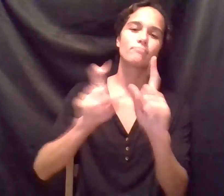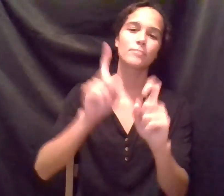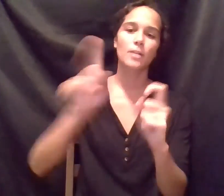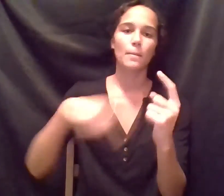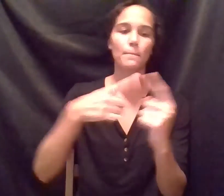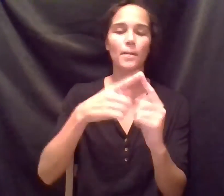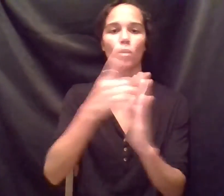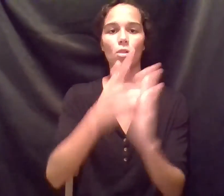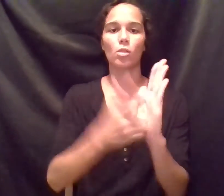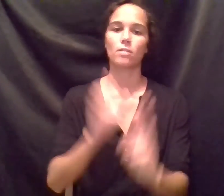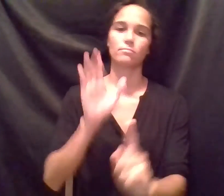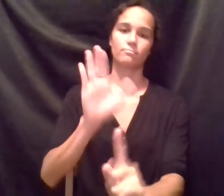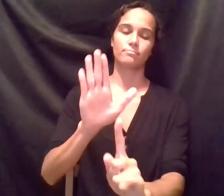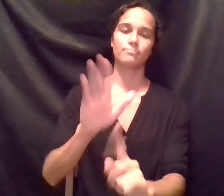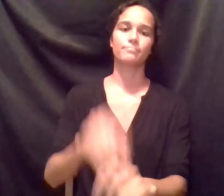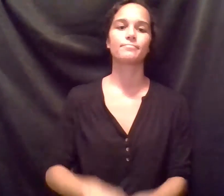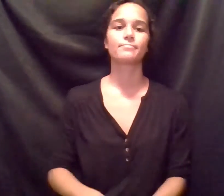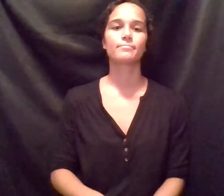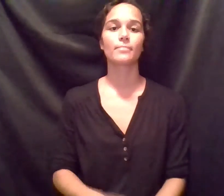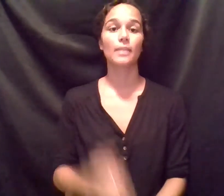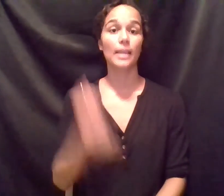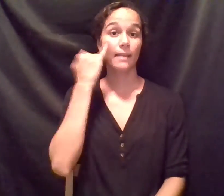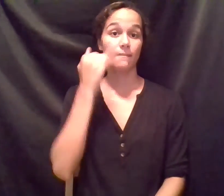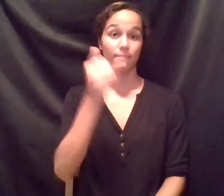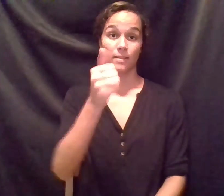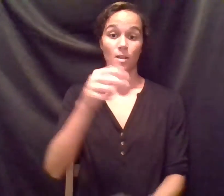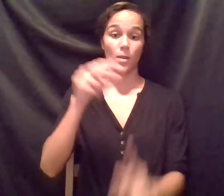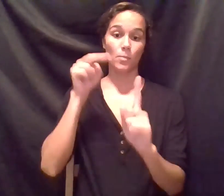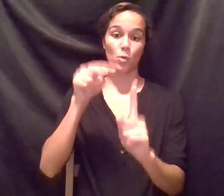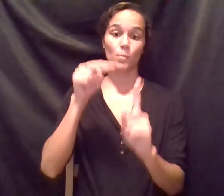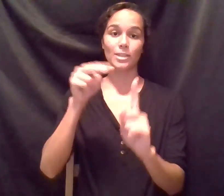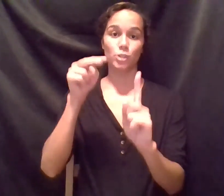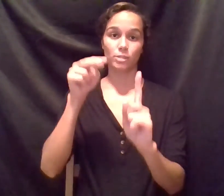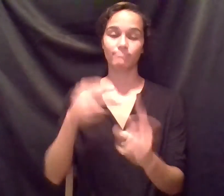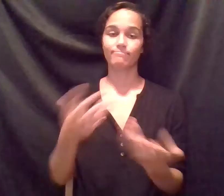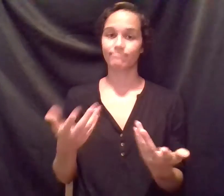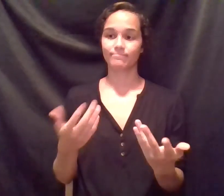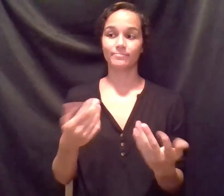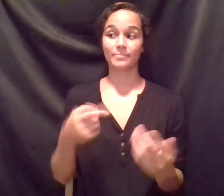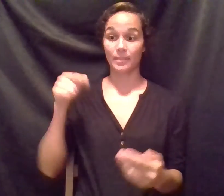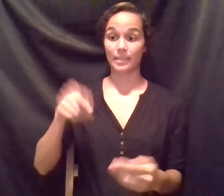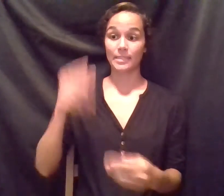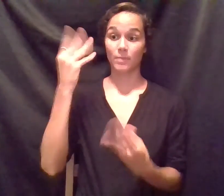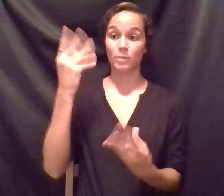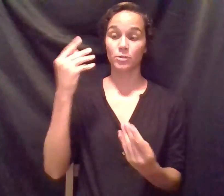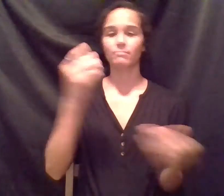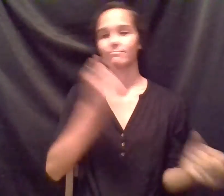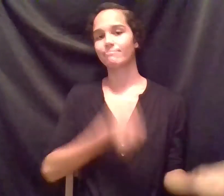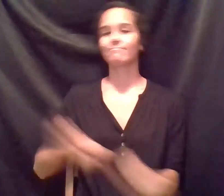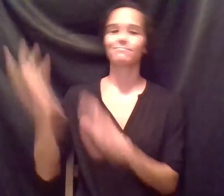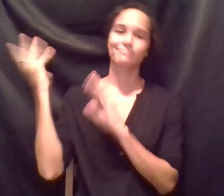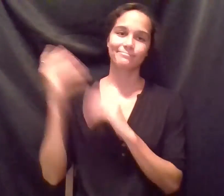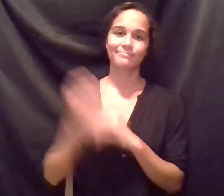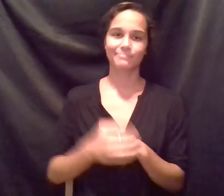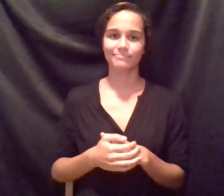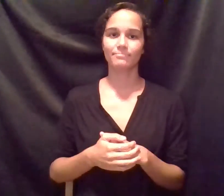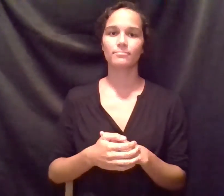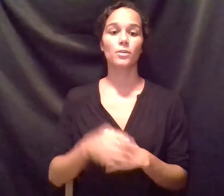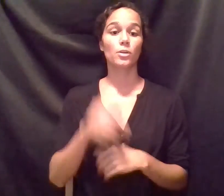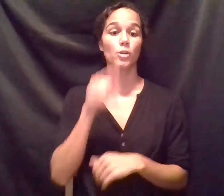probation, or a parolee, don't use any of this stuff. You are on a contract with the state